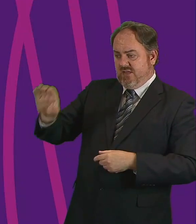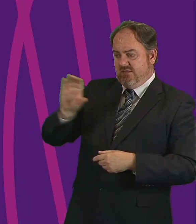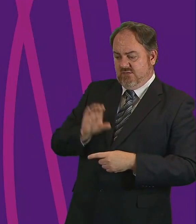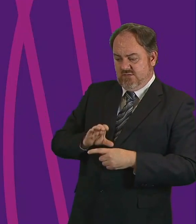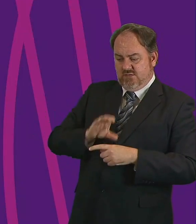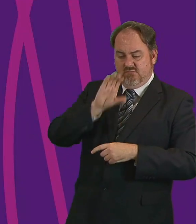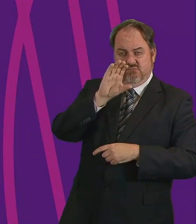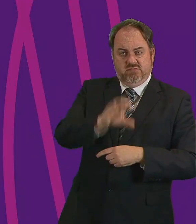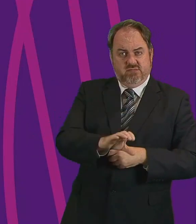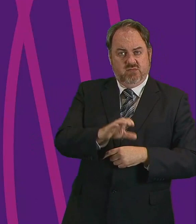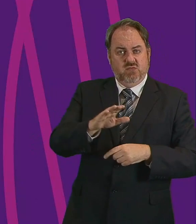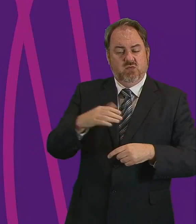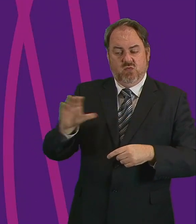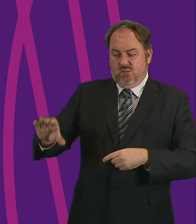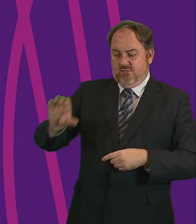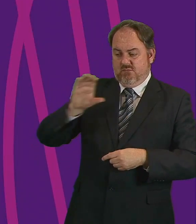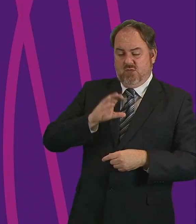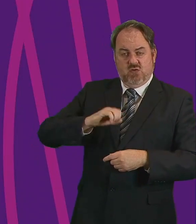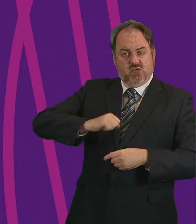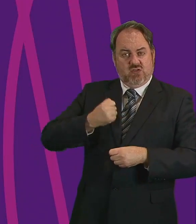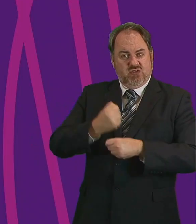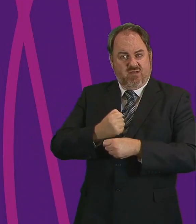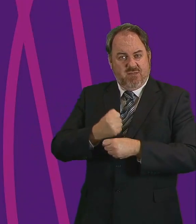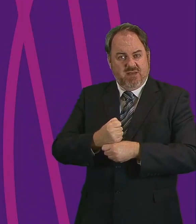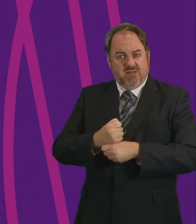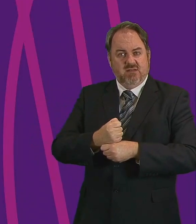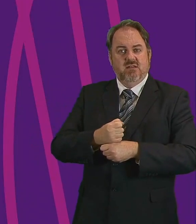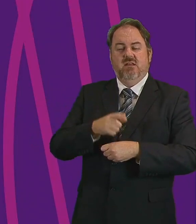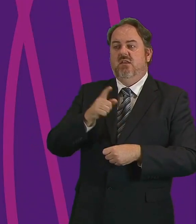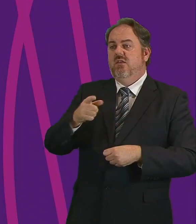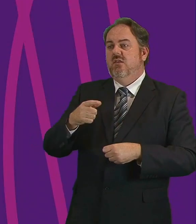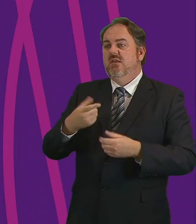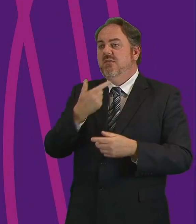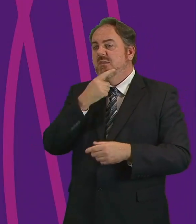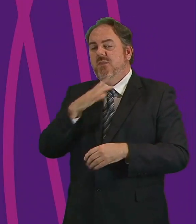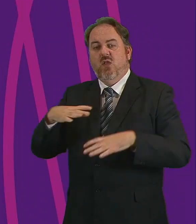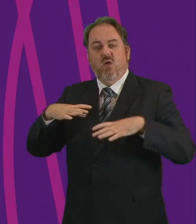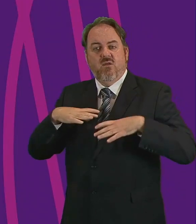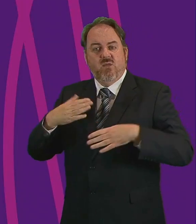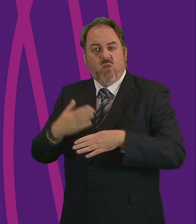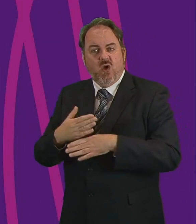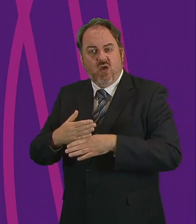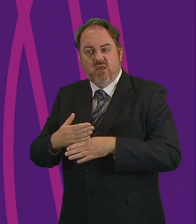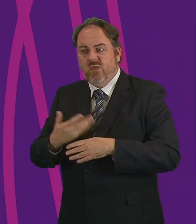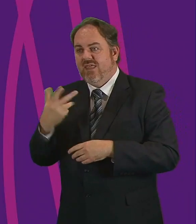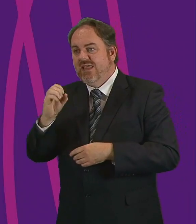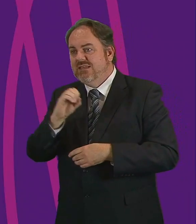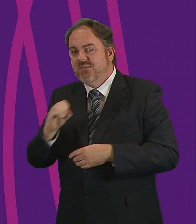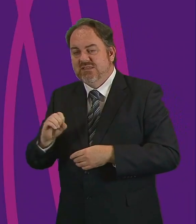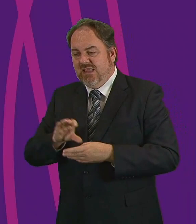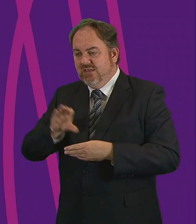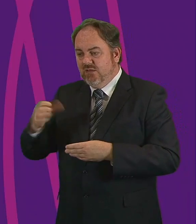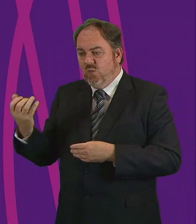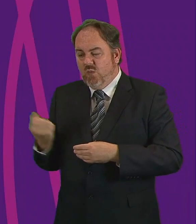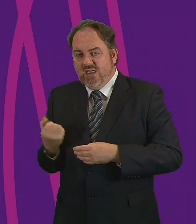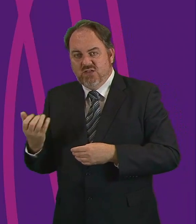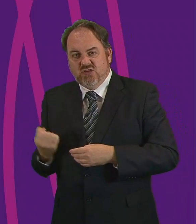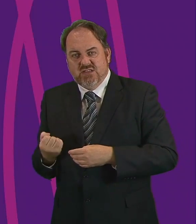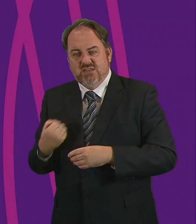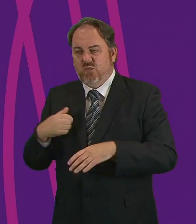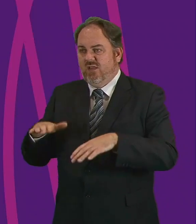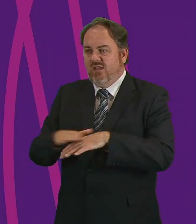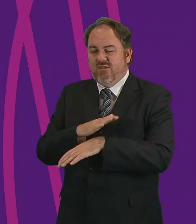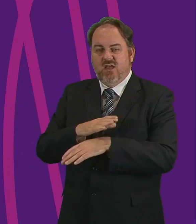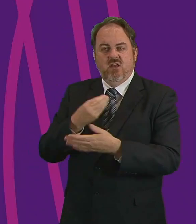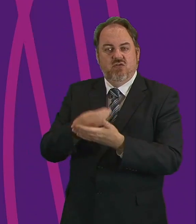the Scottish Government. It also includes the furlough scheme, the self-employment schemes and the various loans and grant schemes. And I'm